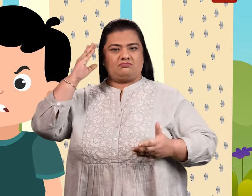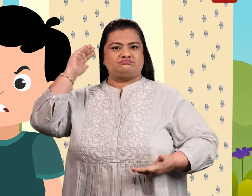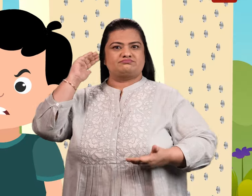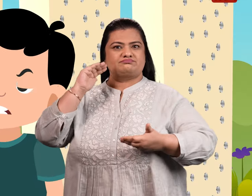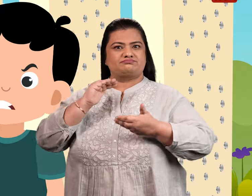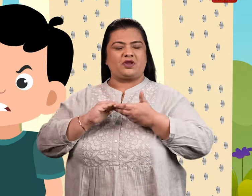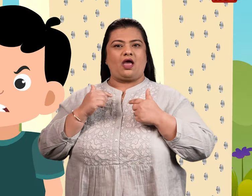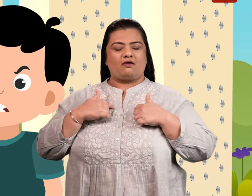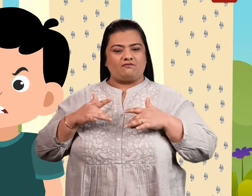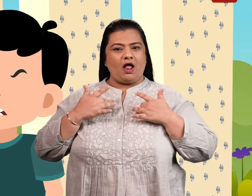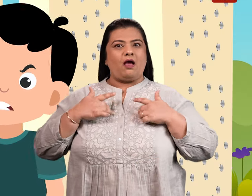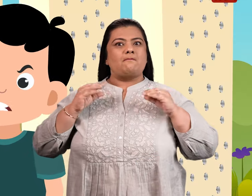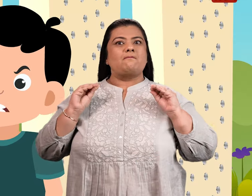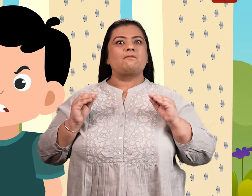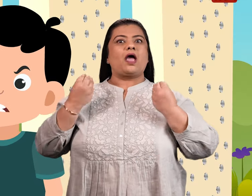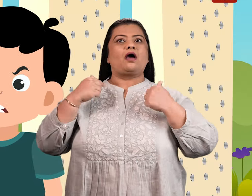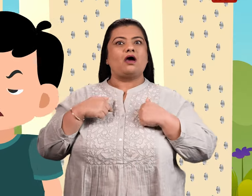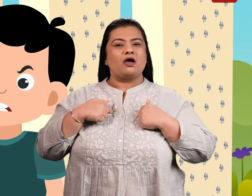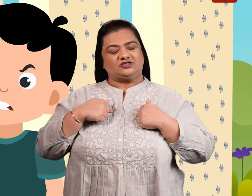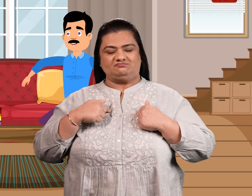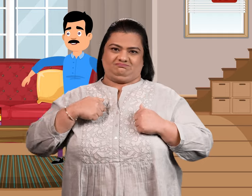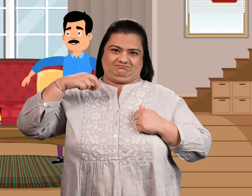anger than hammer a nail into the fence.